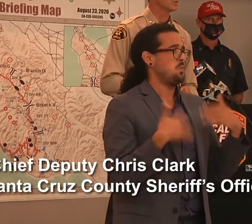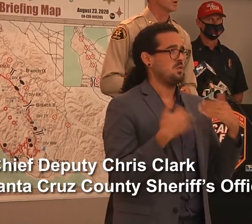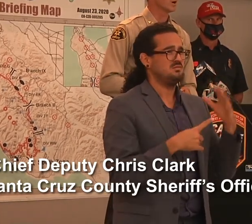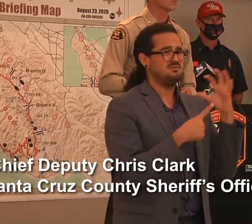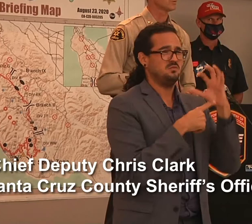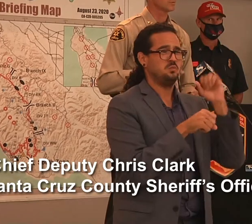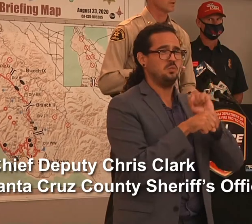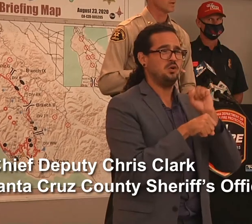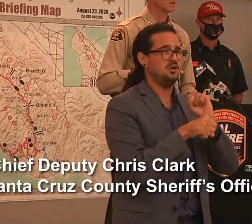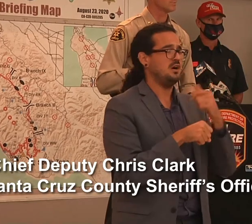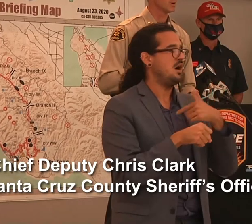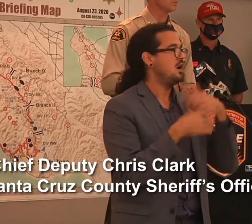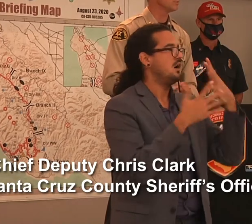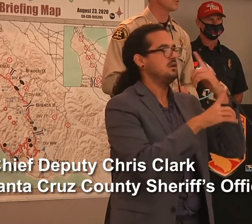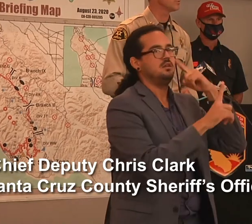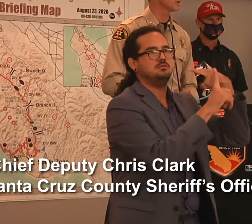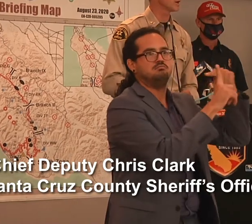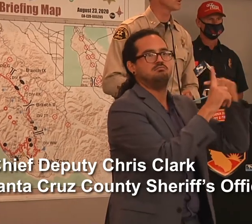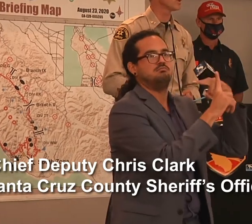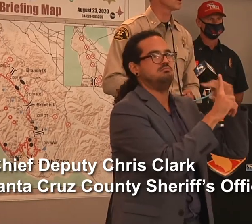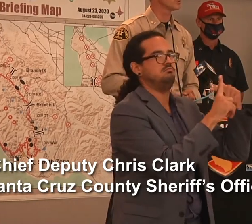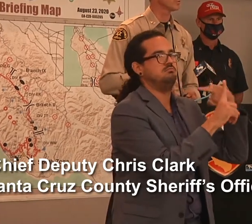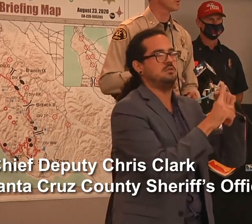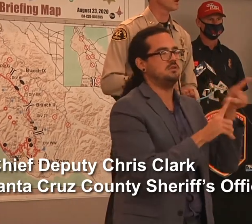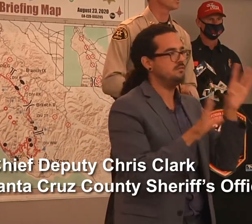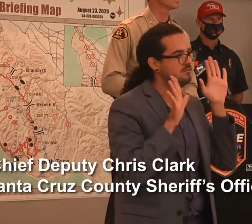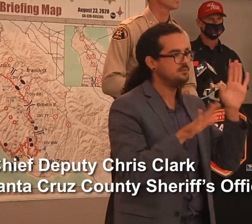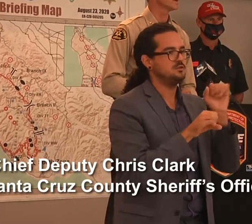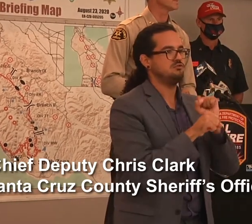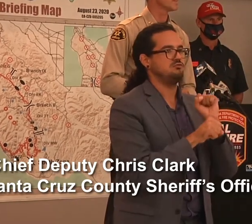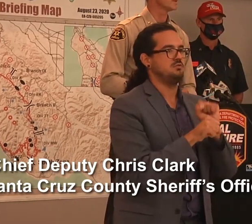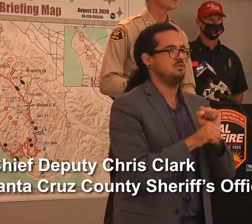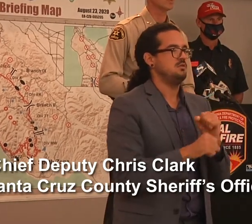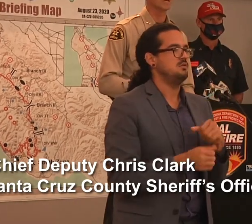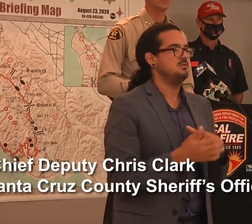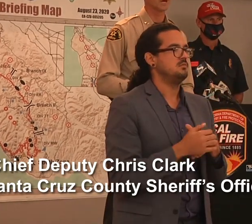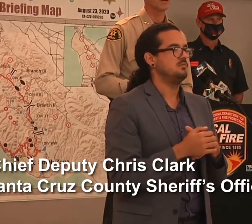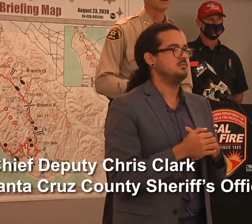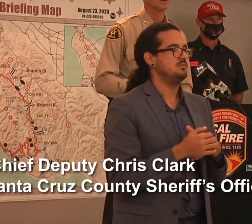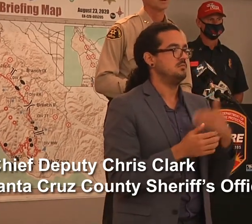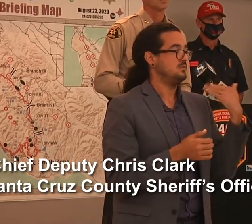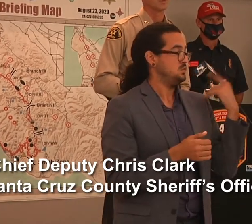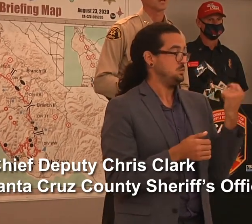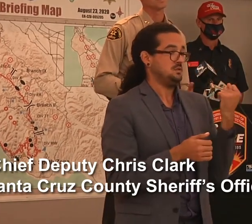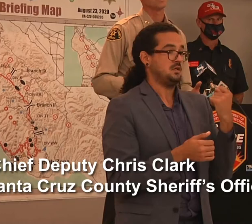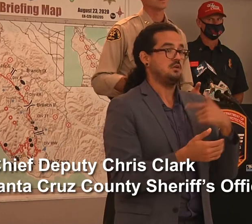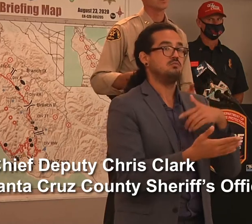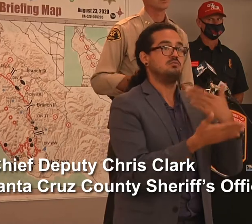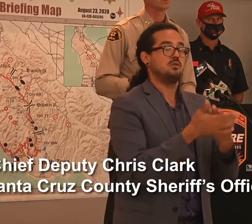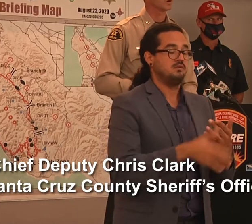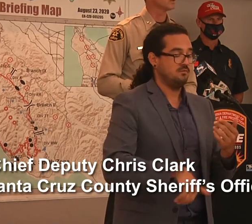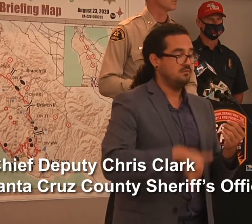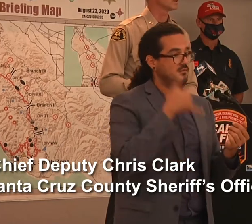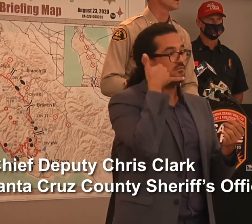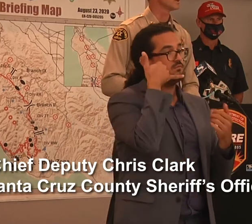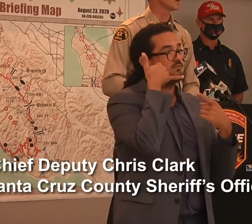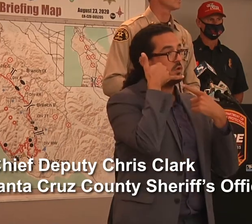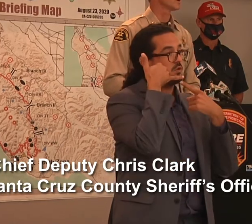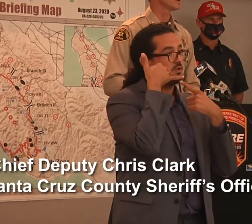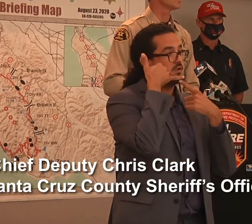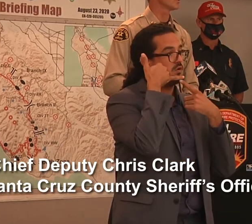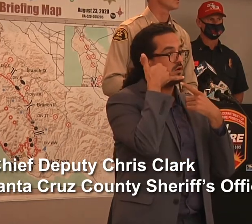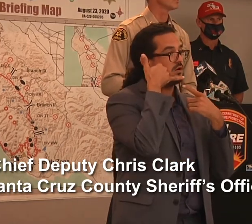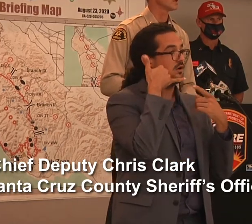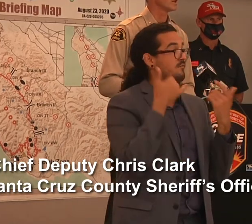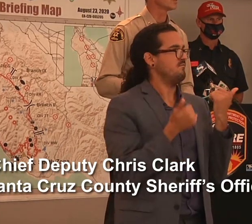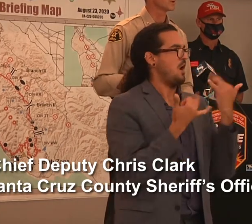tell you, I was at my office on Tuesday when I got a call. There was a fire in Boulder Creek. And so me and my management team, we responded directly to the Cal